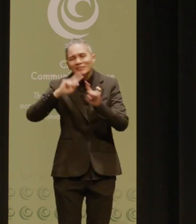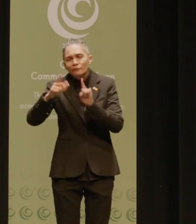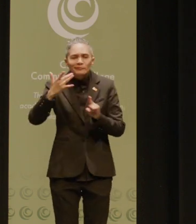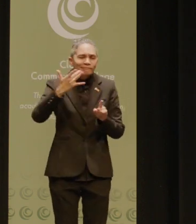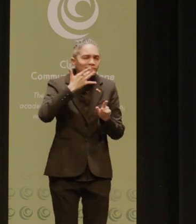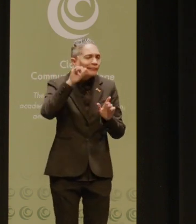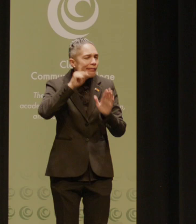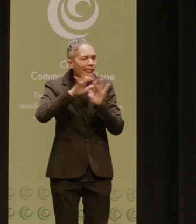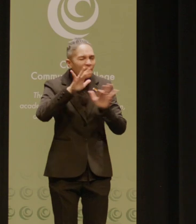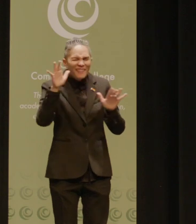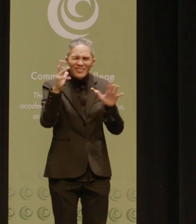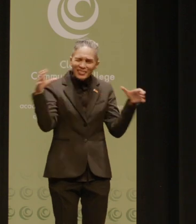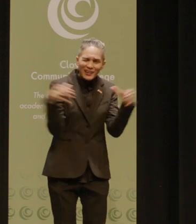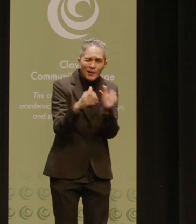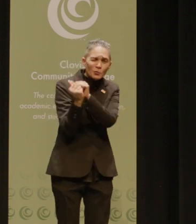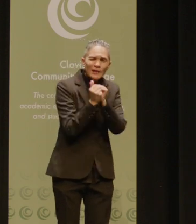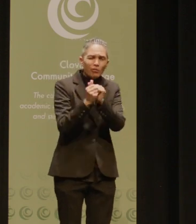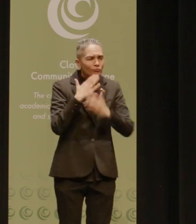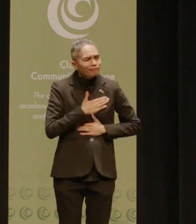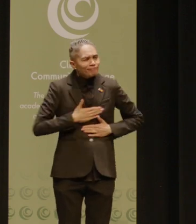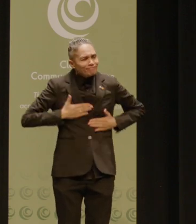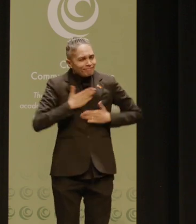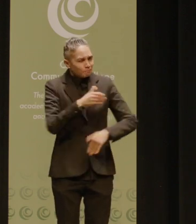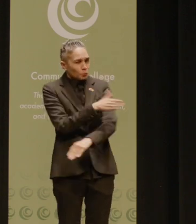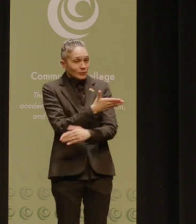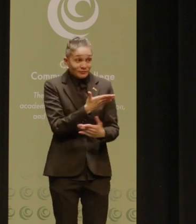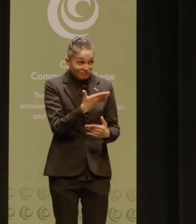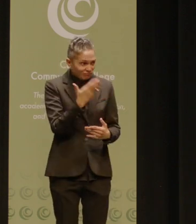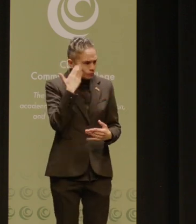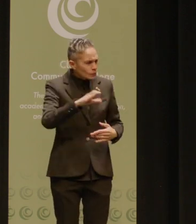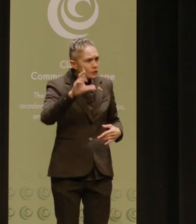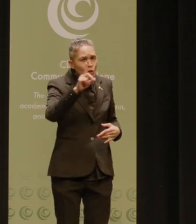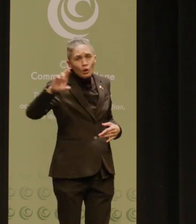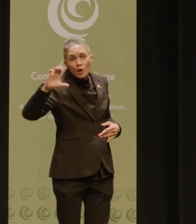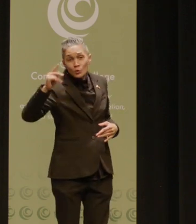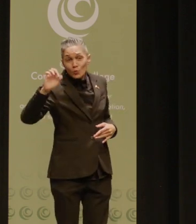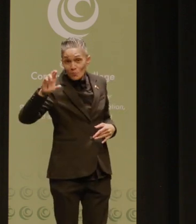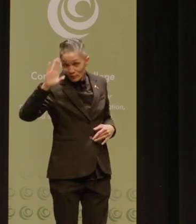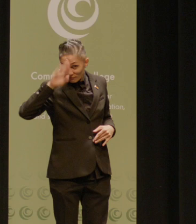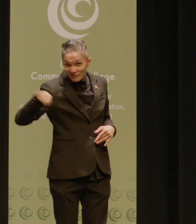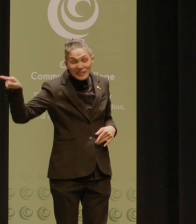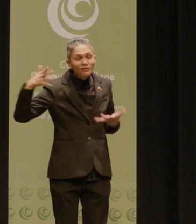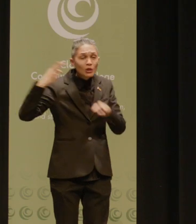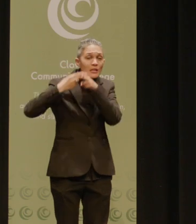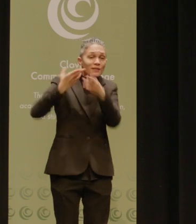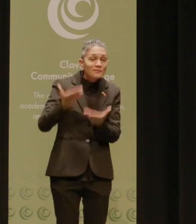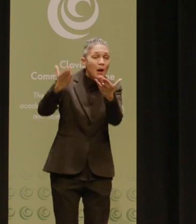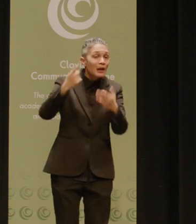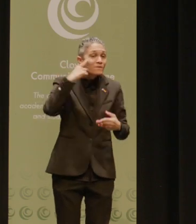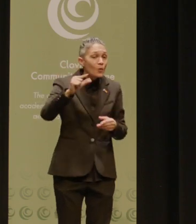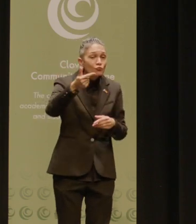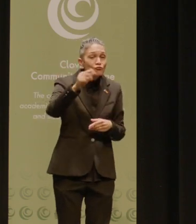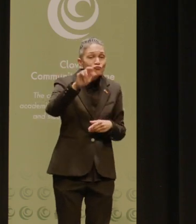life. They come together for the love and appreciation of music. And I don't know if Dr. Cooper's here, but we have a Grammy-nominated person. Is Dr.